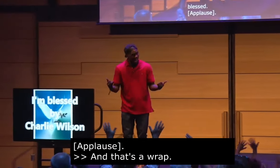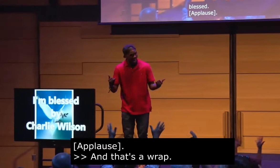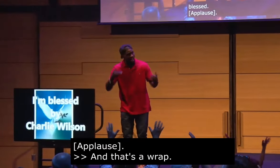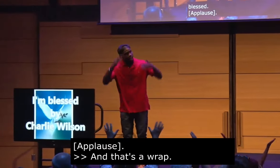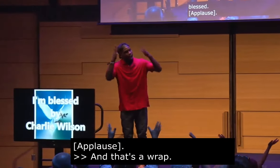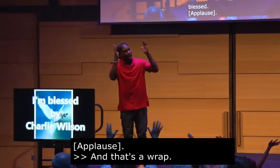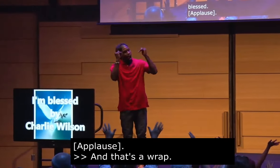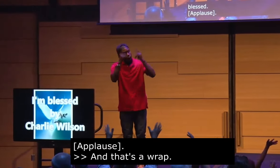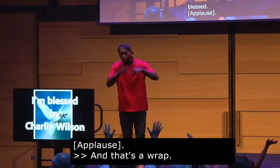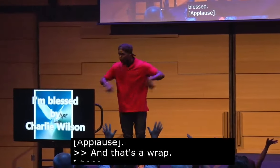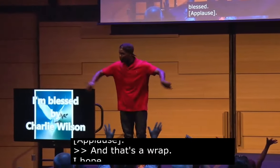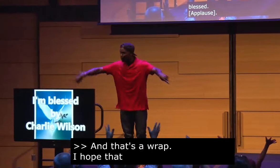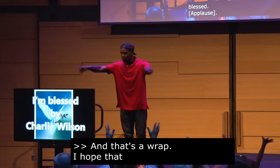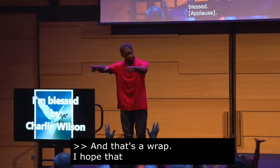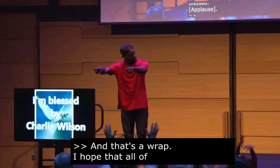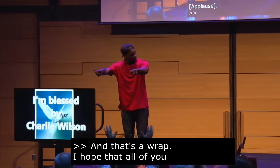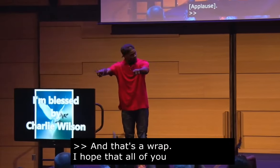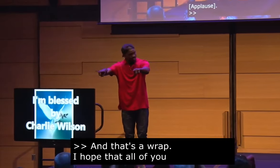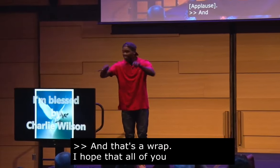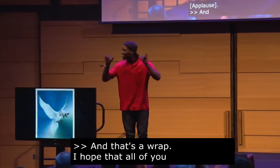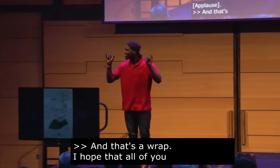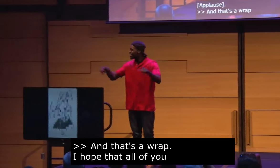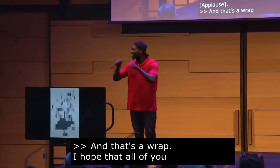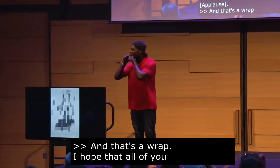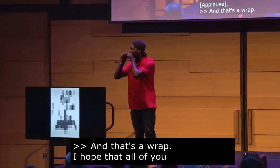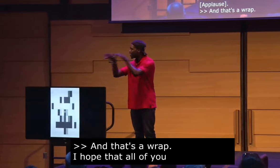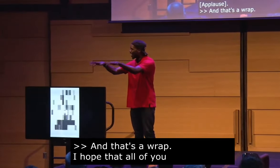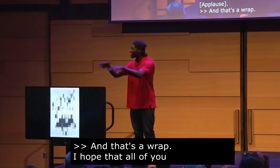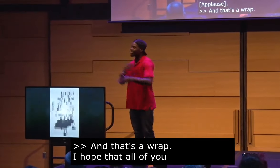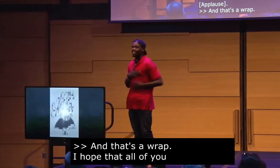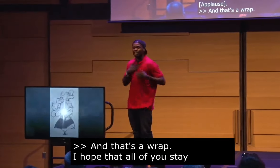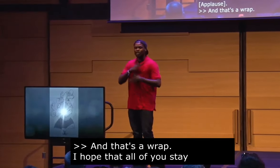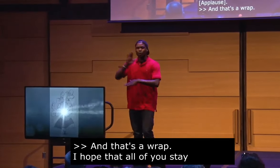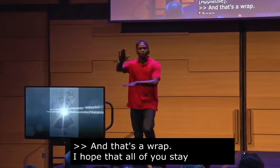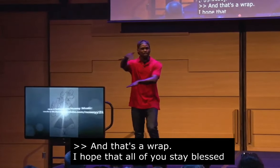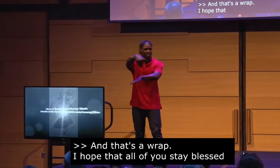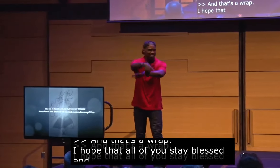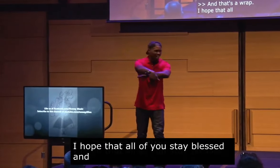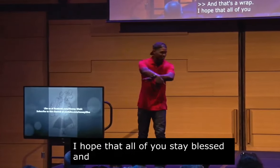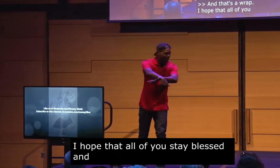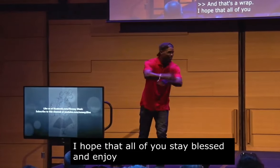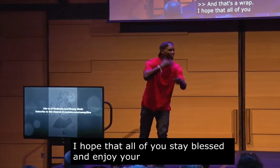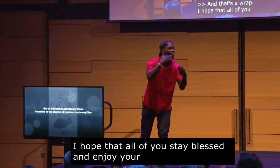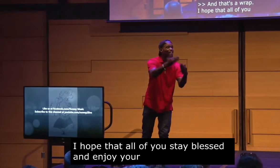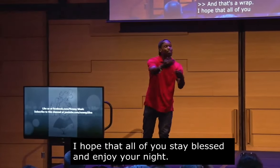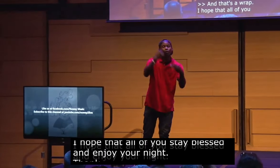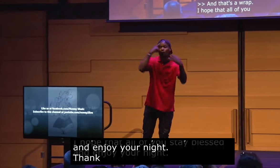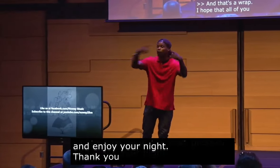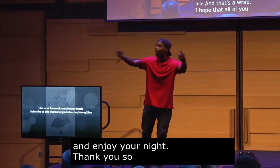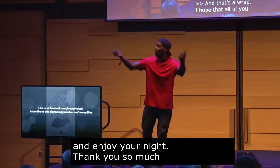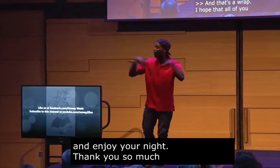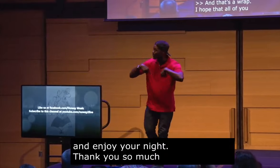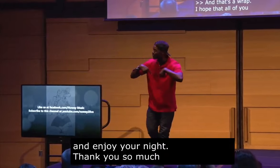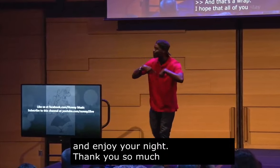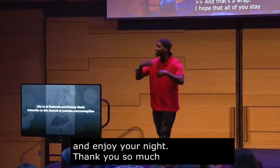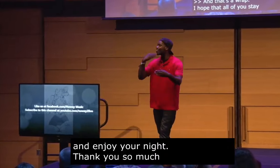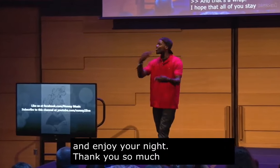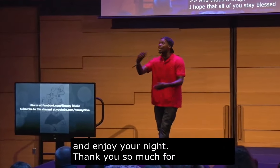that's a wrap. I hope that all of you stay blessed and enjoy your night. Thank you so much